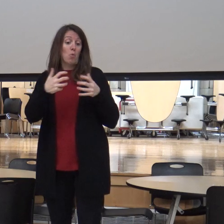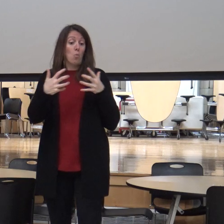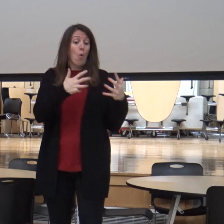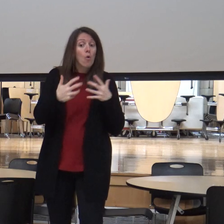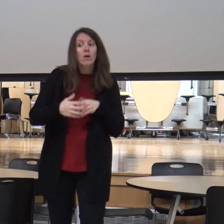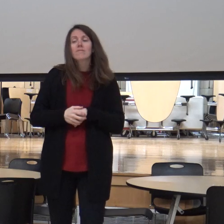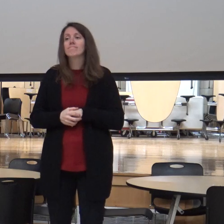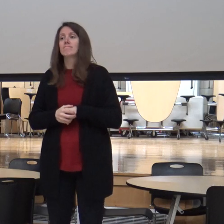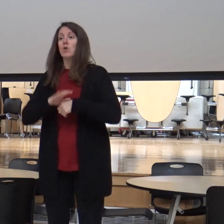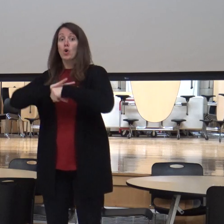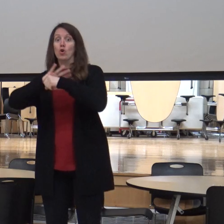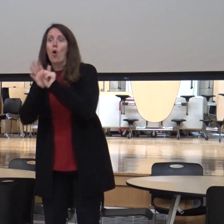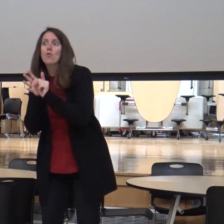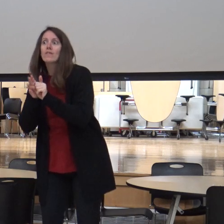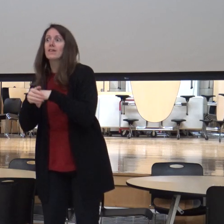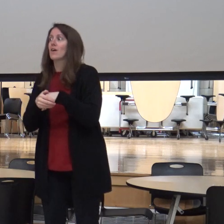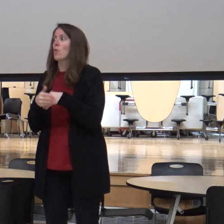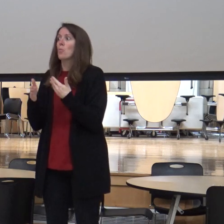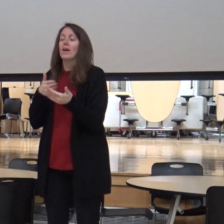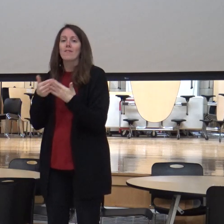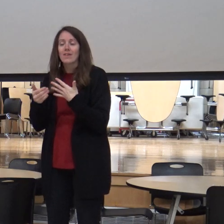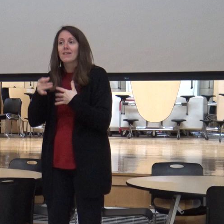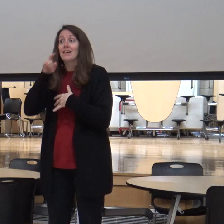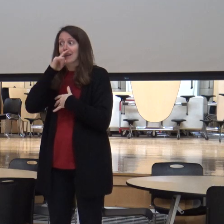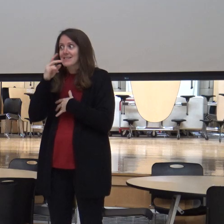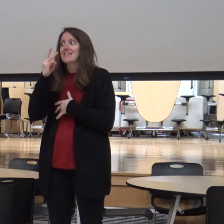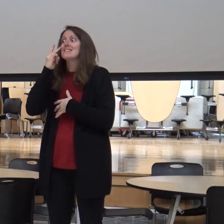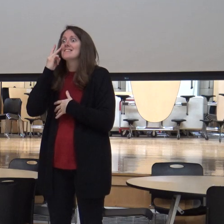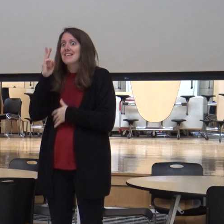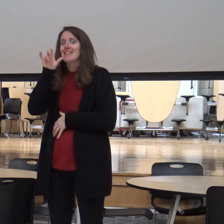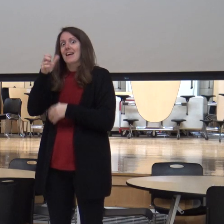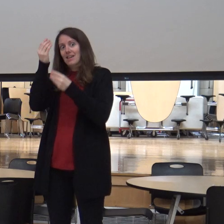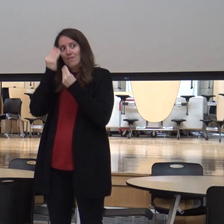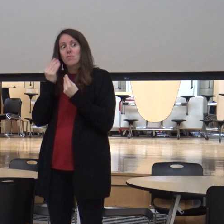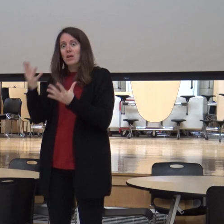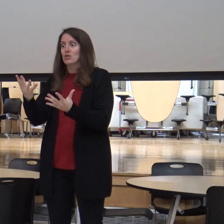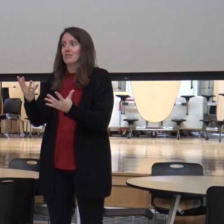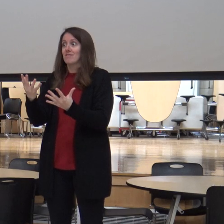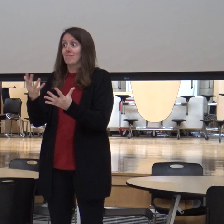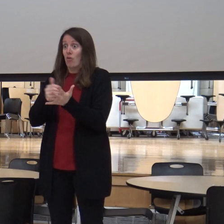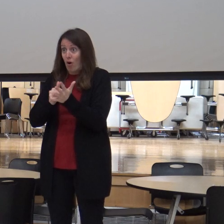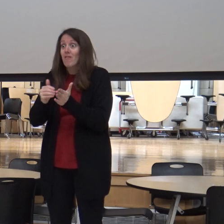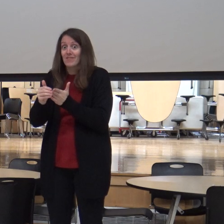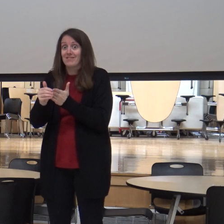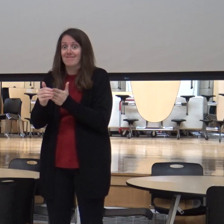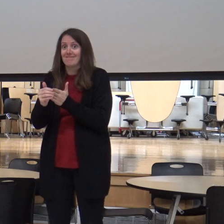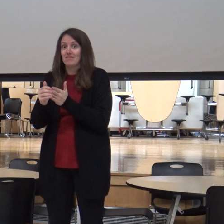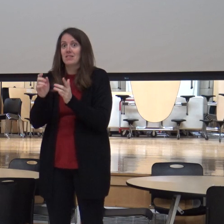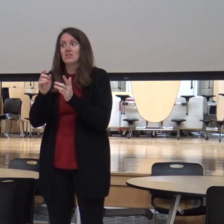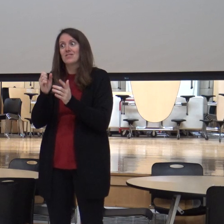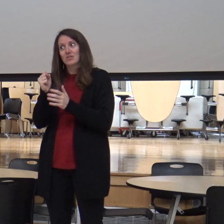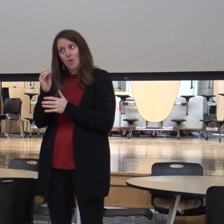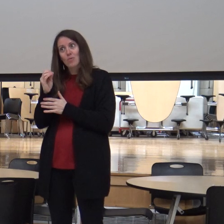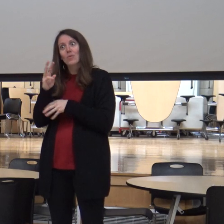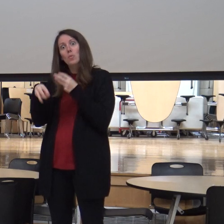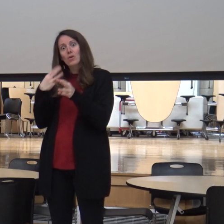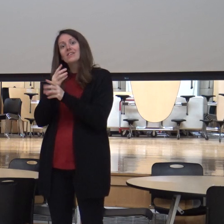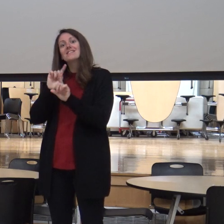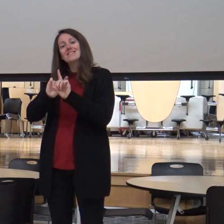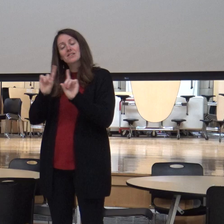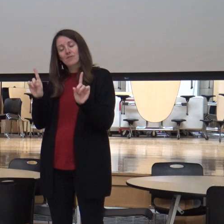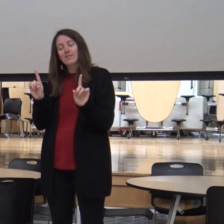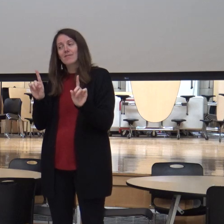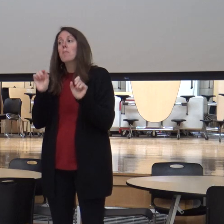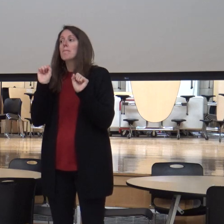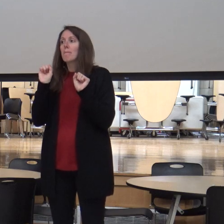whether it's whatever, they're inundated with disinformation. So it's different, but we can help them through it. And there's people, if you don't